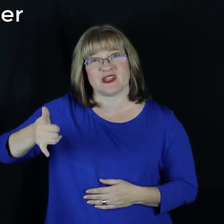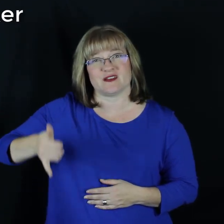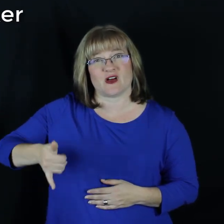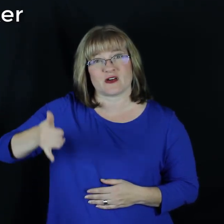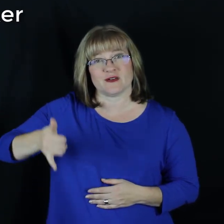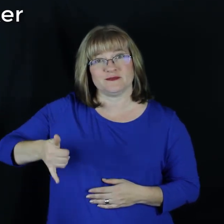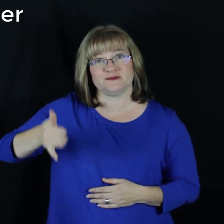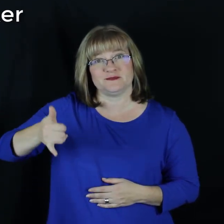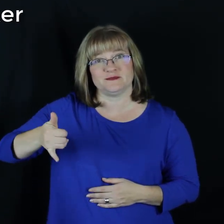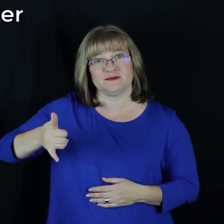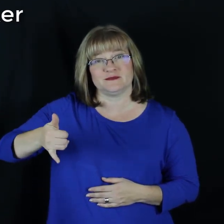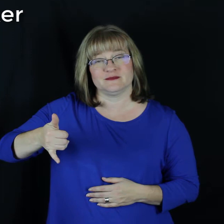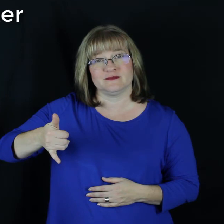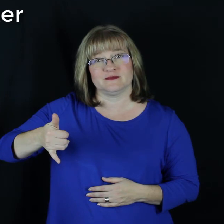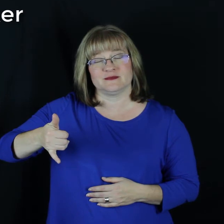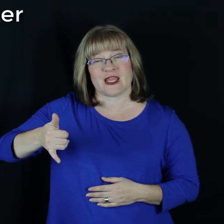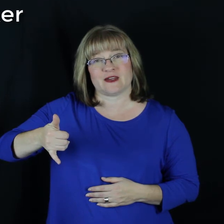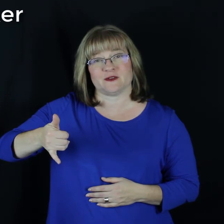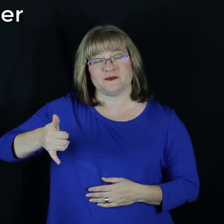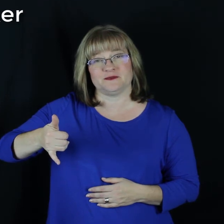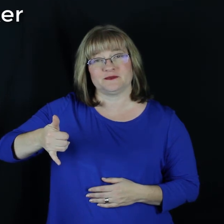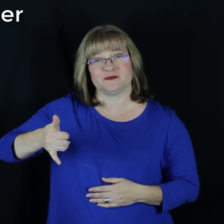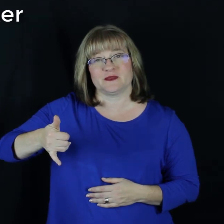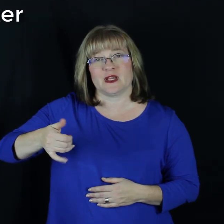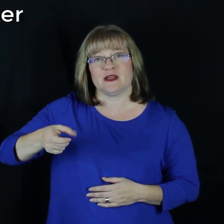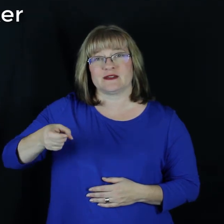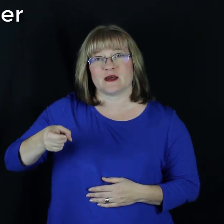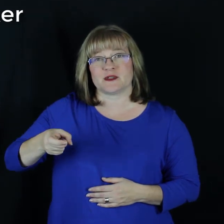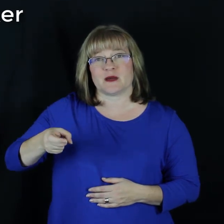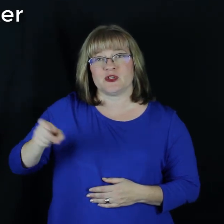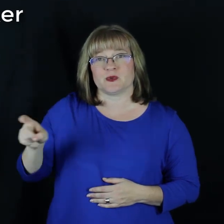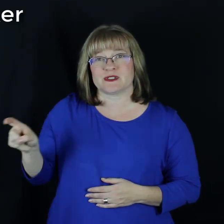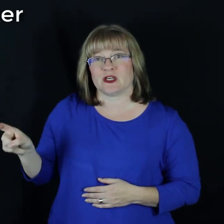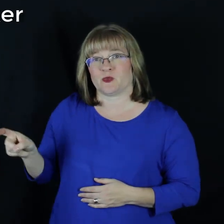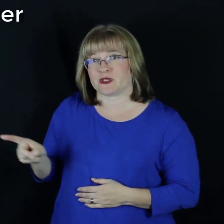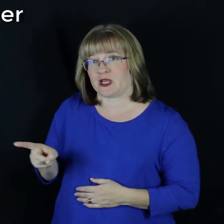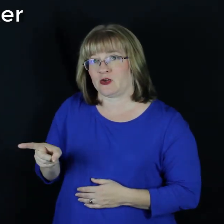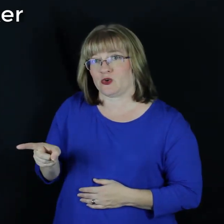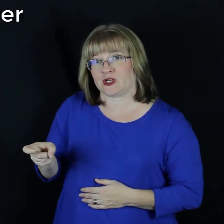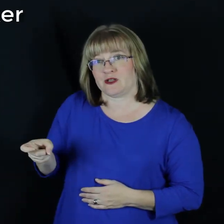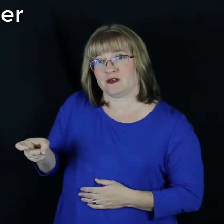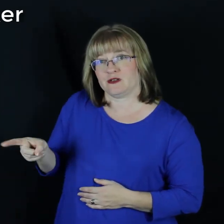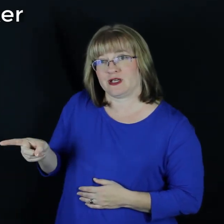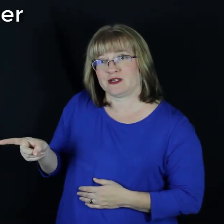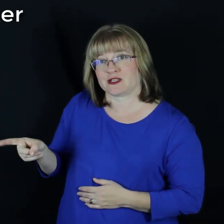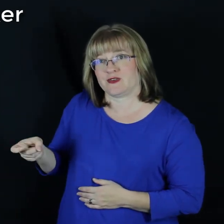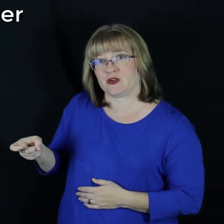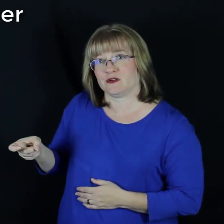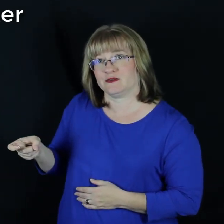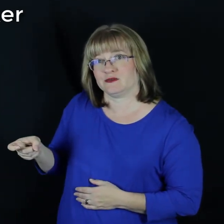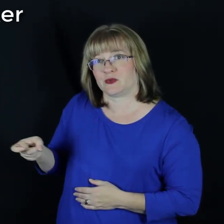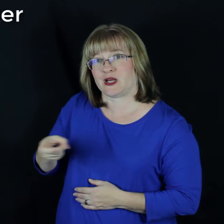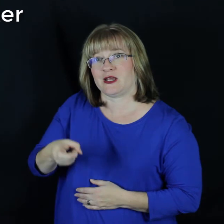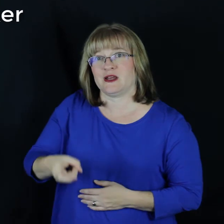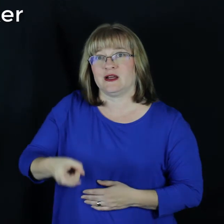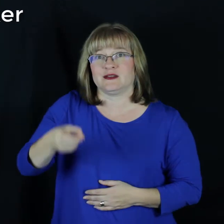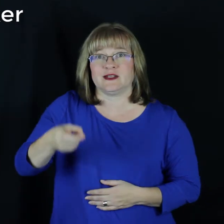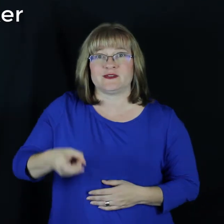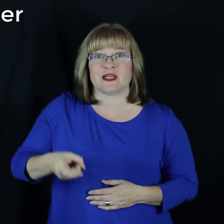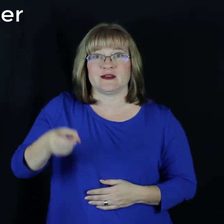the locker handle. Sometimes you will see it with a crooked index finger, okay, lifting